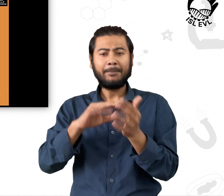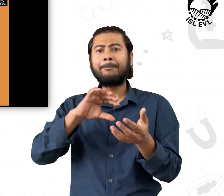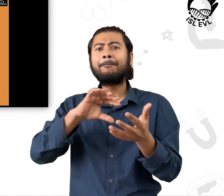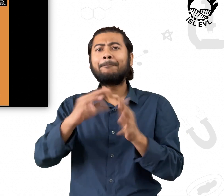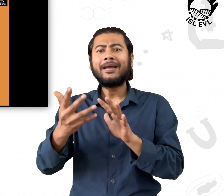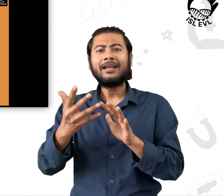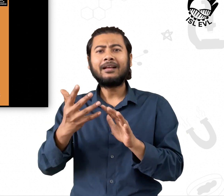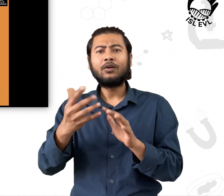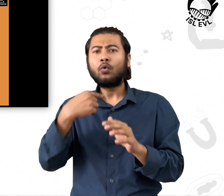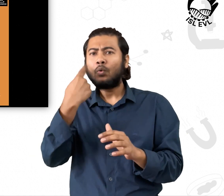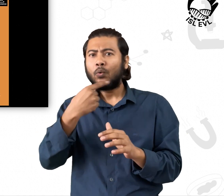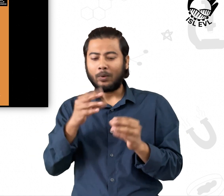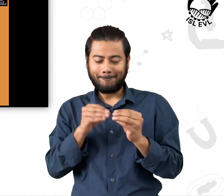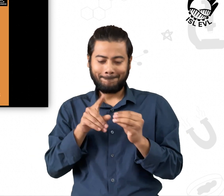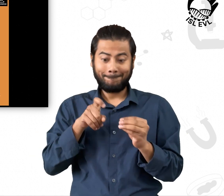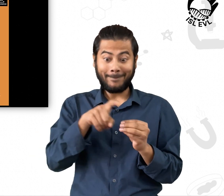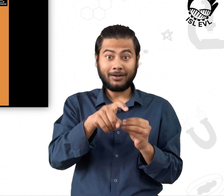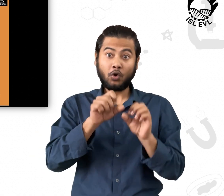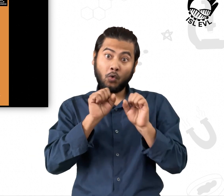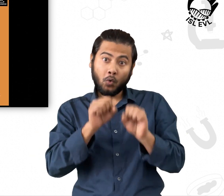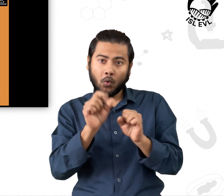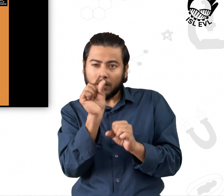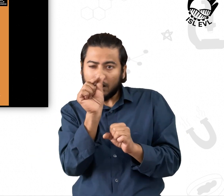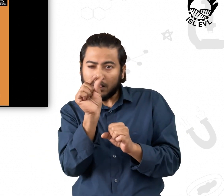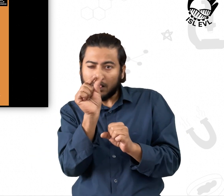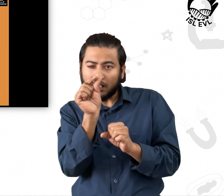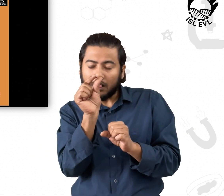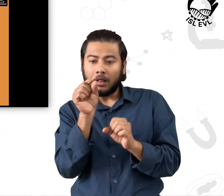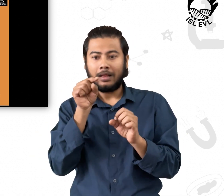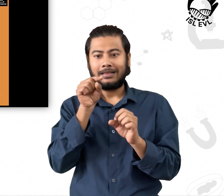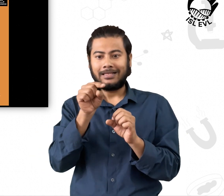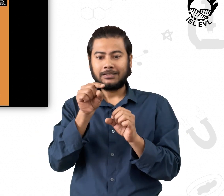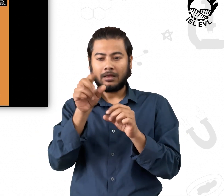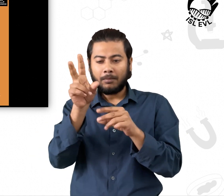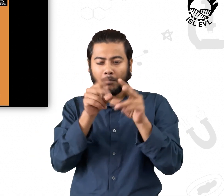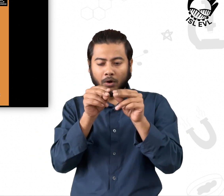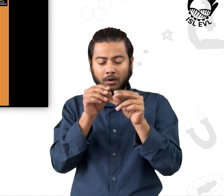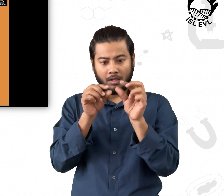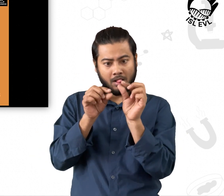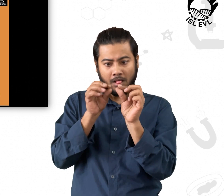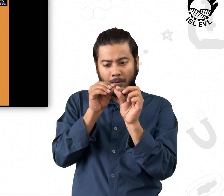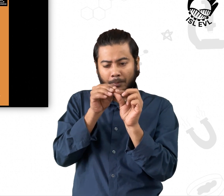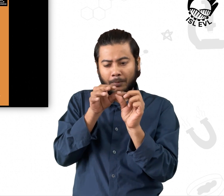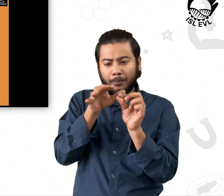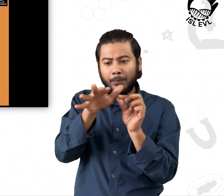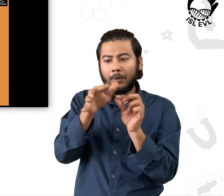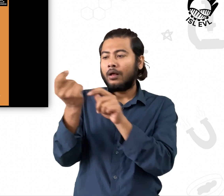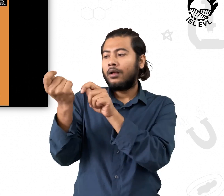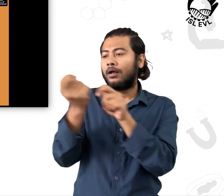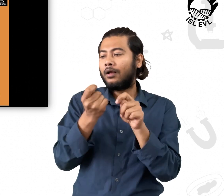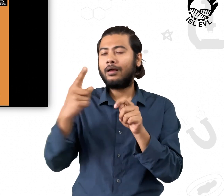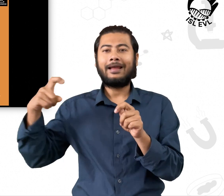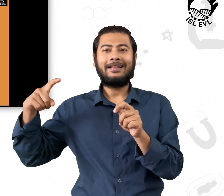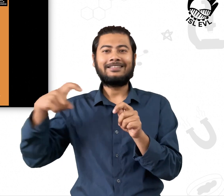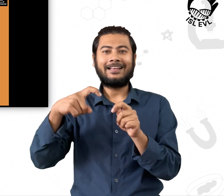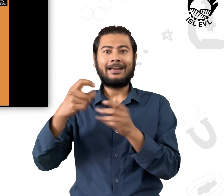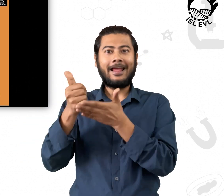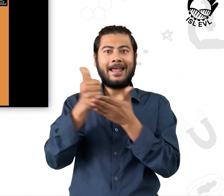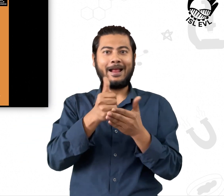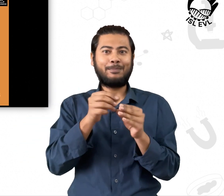geosmin, which is produced by spores of a specific bacteria living in the soil. They make this molecule to